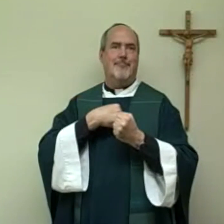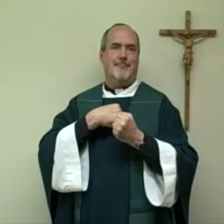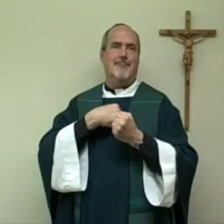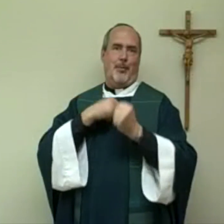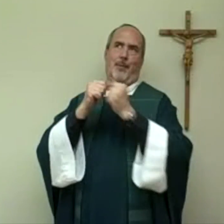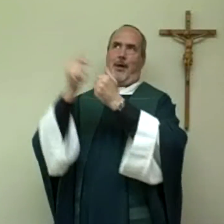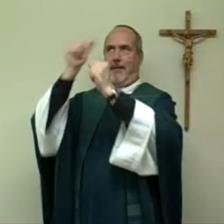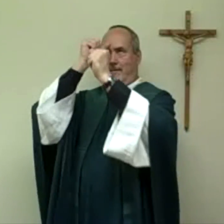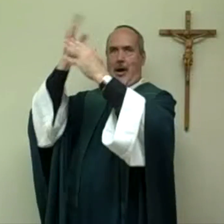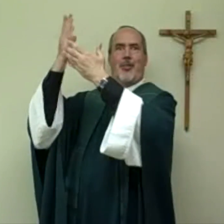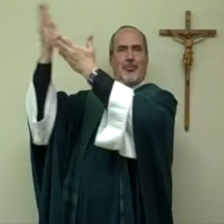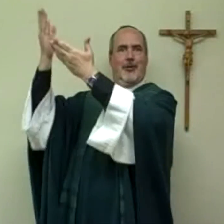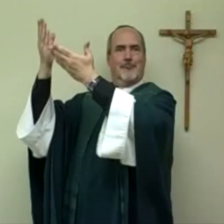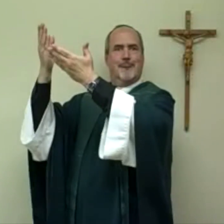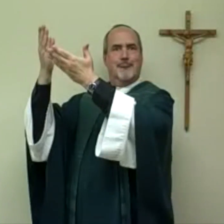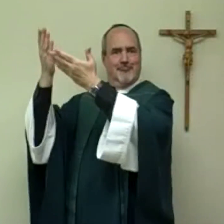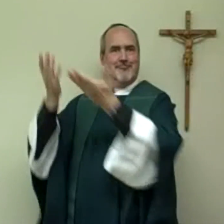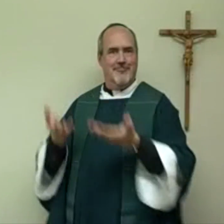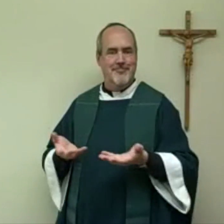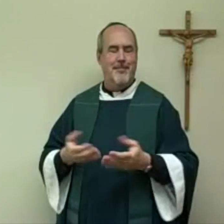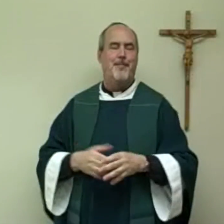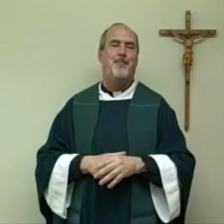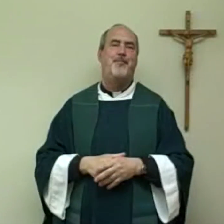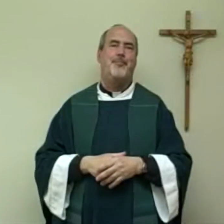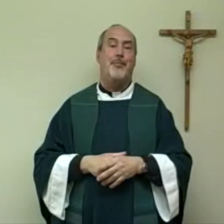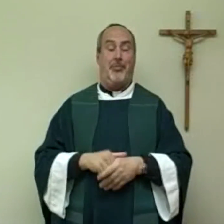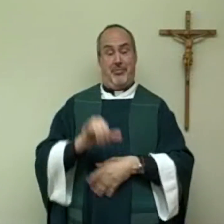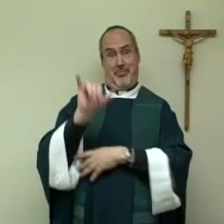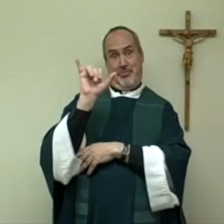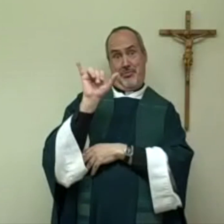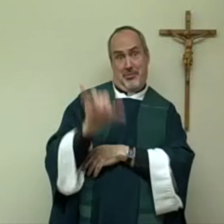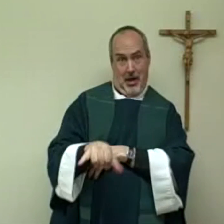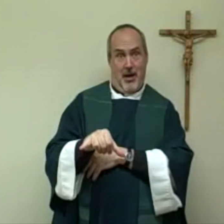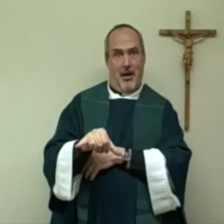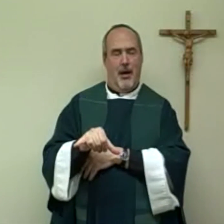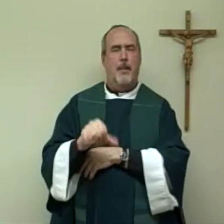support us and acknowledge us to his Father.